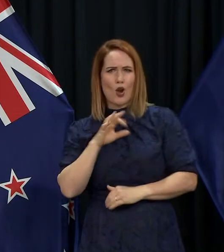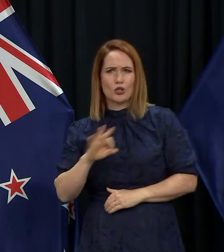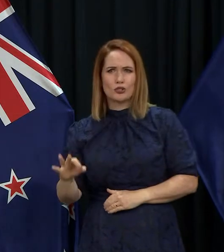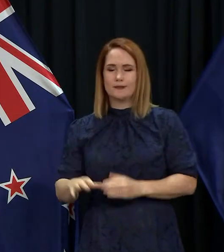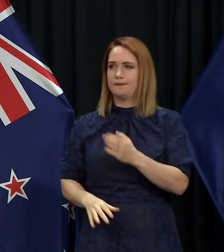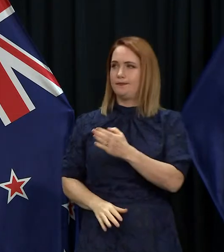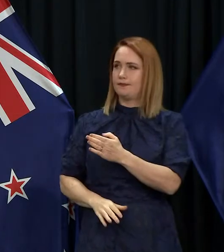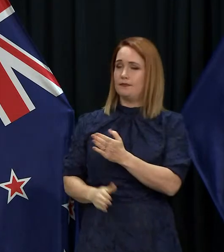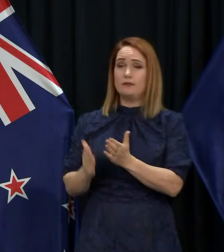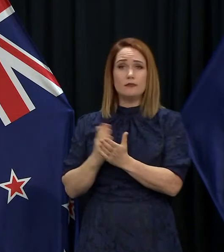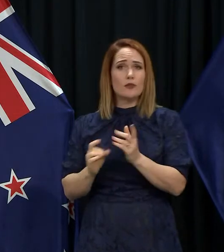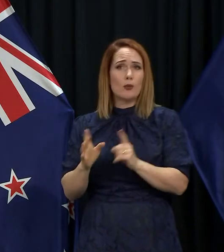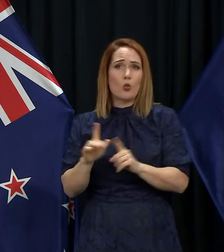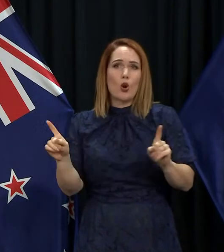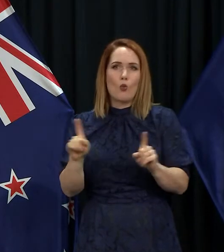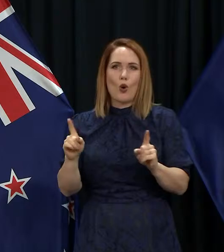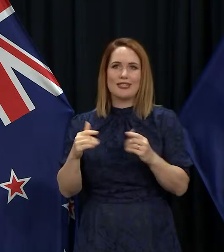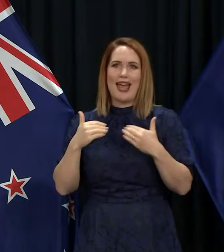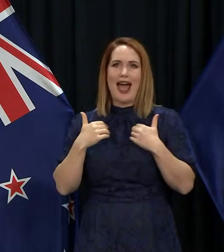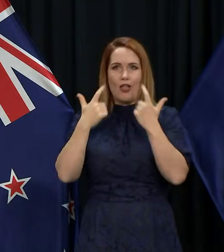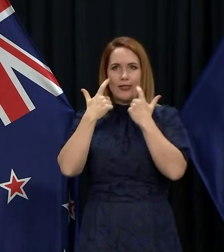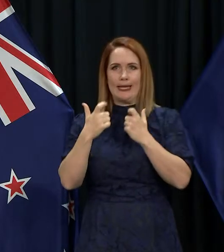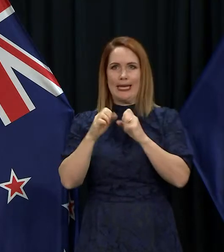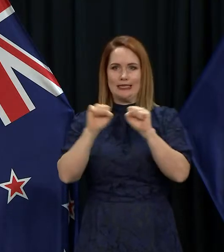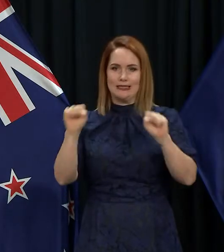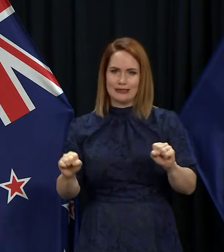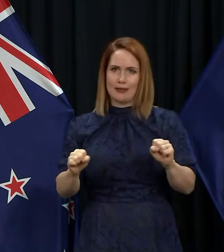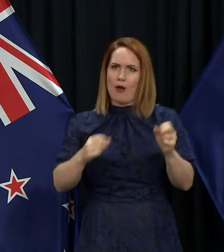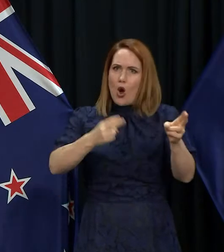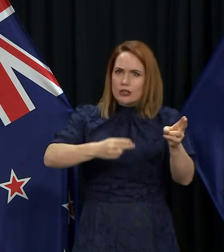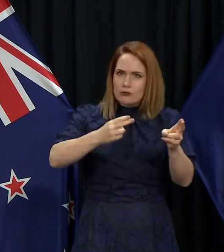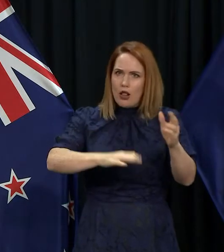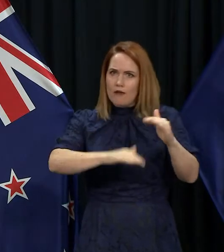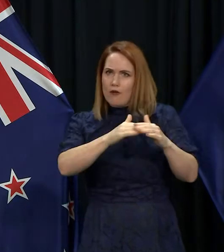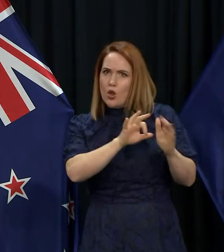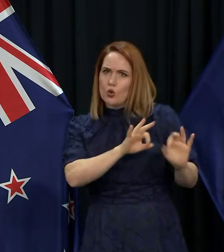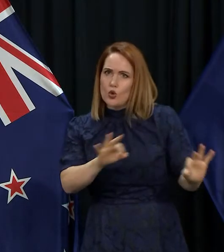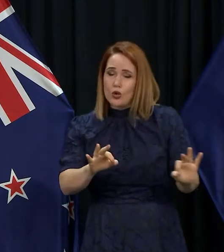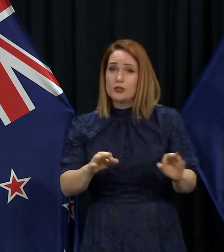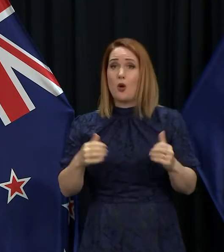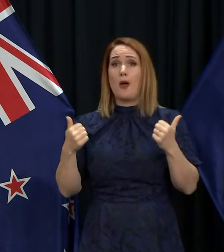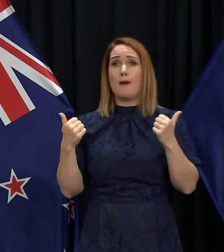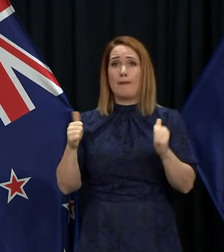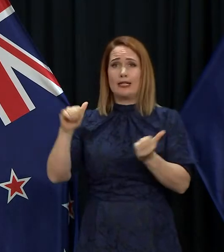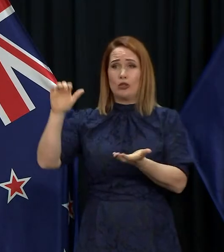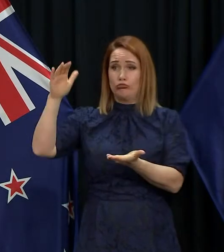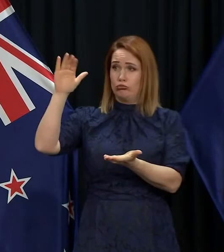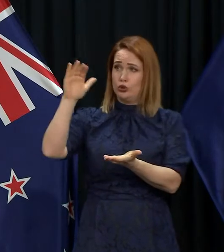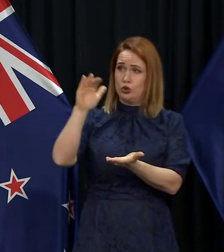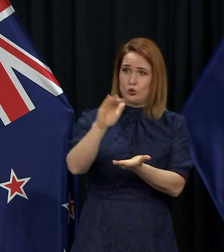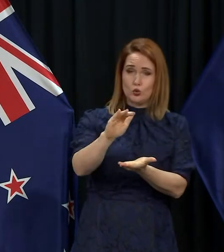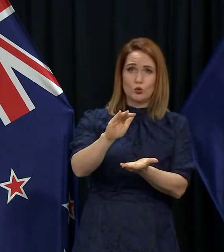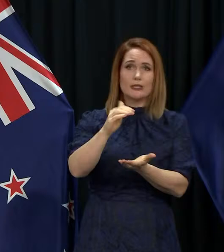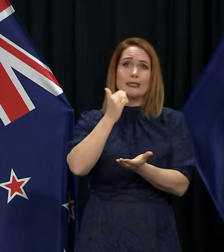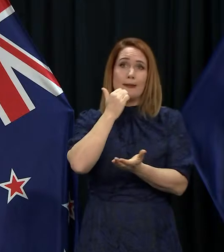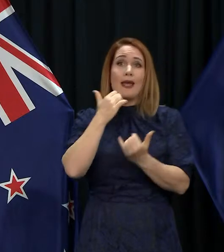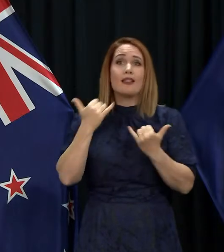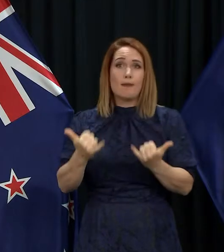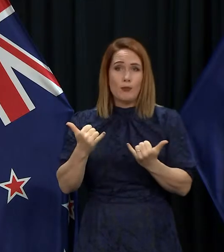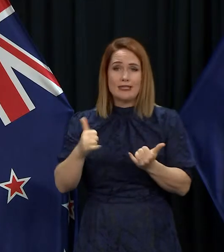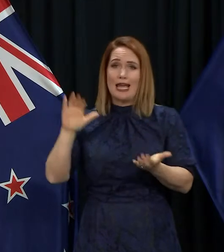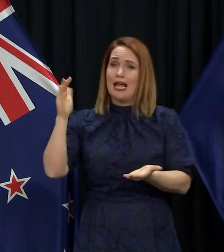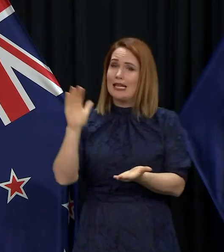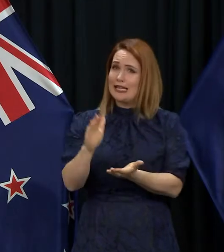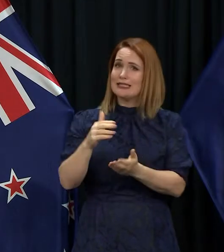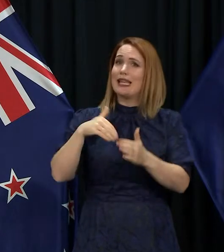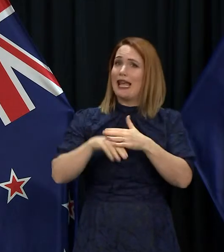us is the pressure on our healthcare system. And while we have seen good progress, a decline in cases and a decline in hospitalisations,